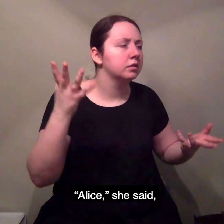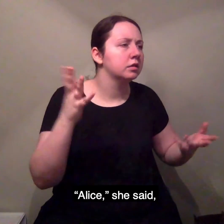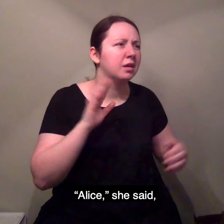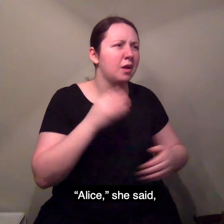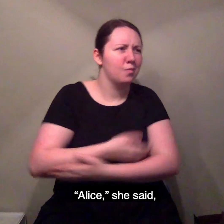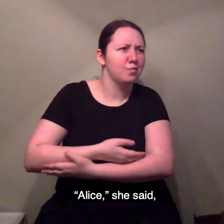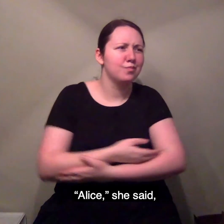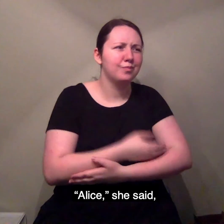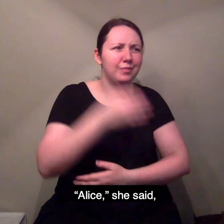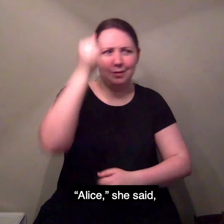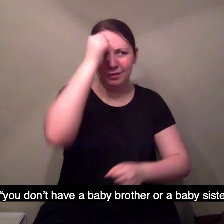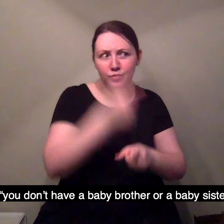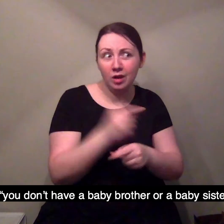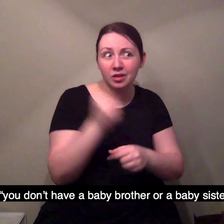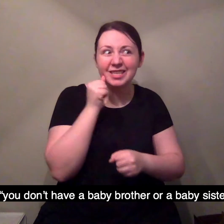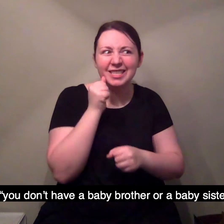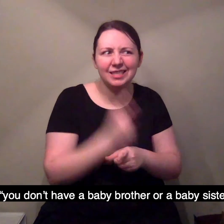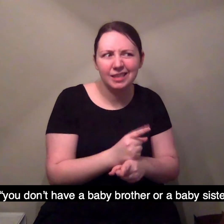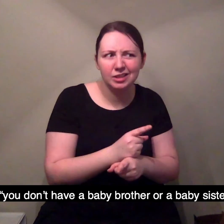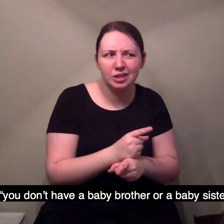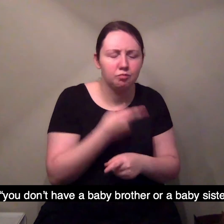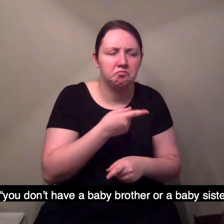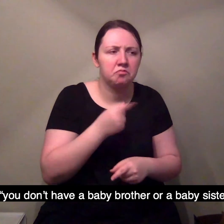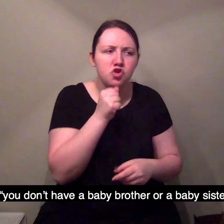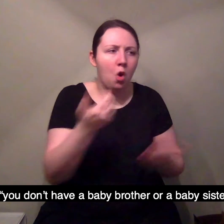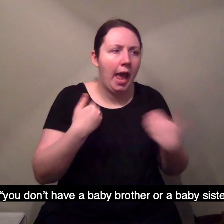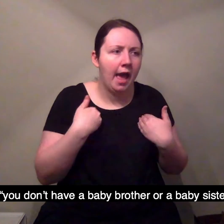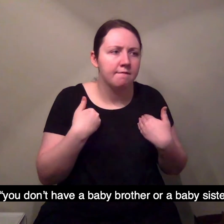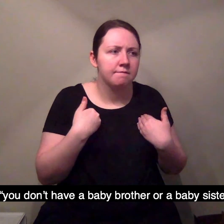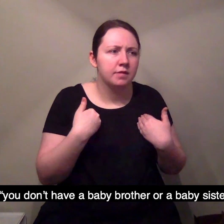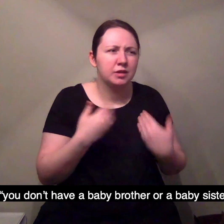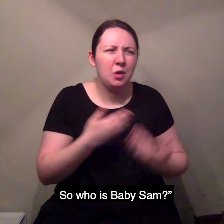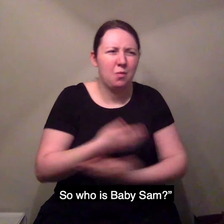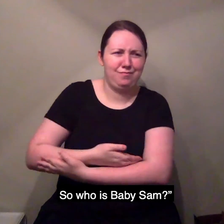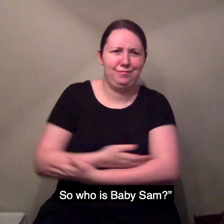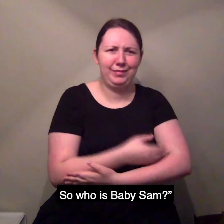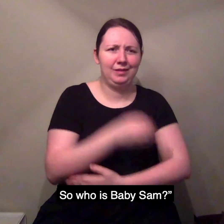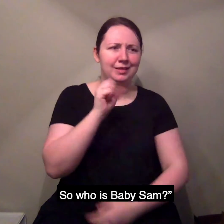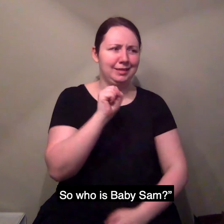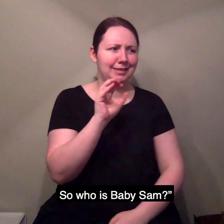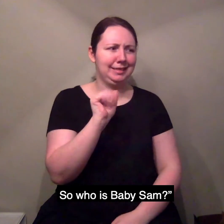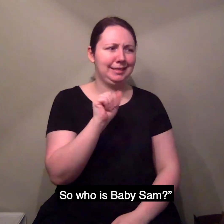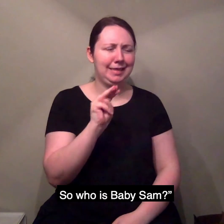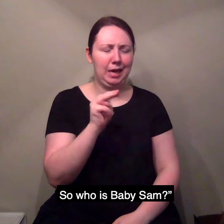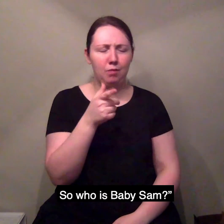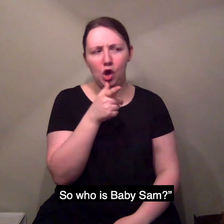"Alice," she said, "you don't have a baby brother or baby sister, so who is baby Sam?"